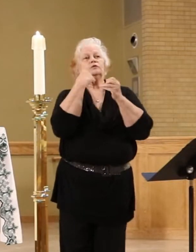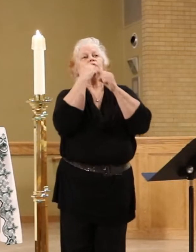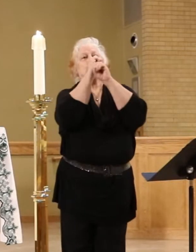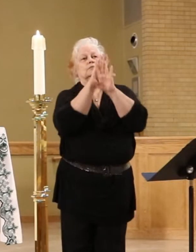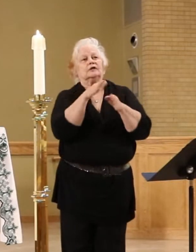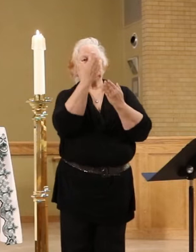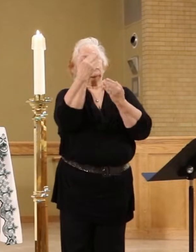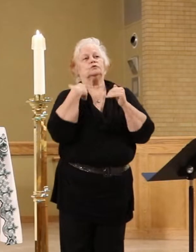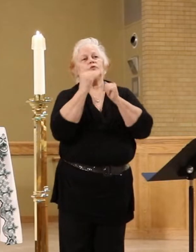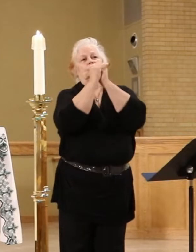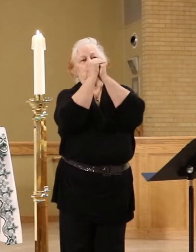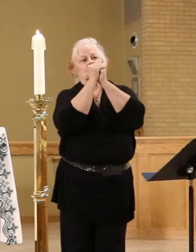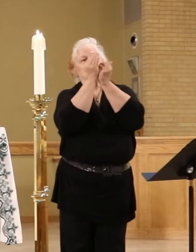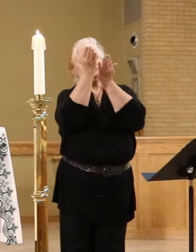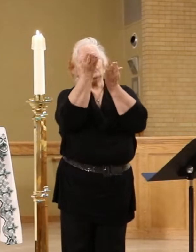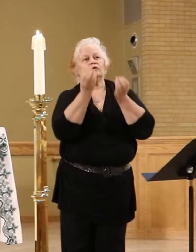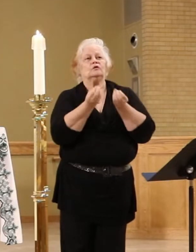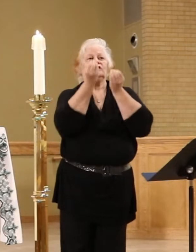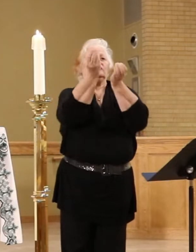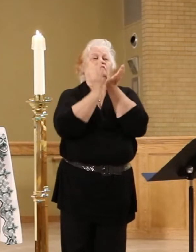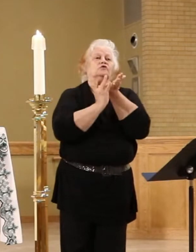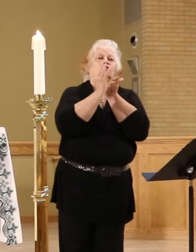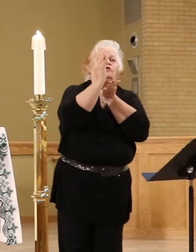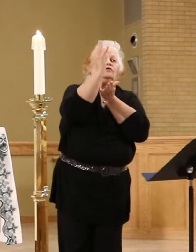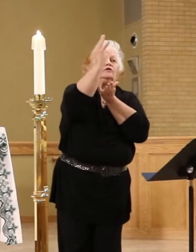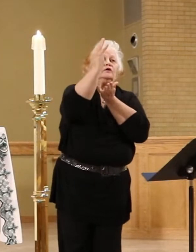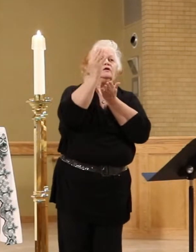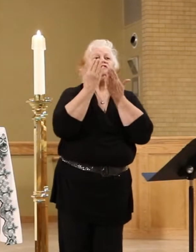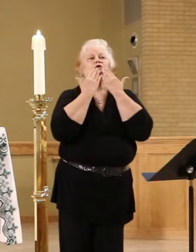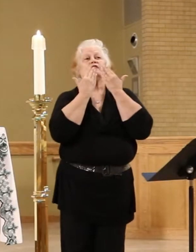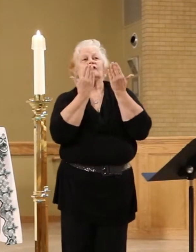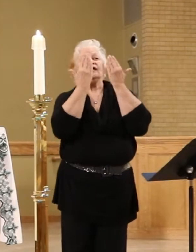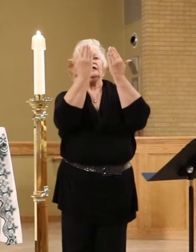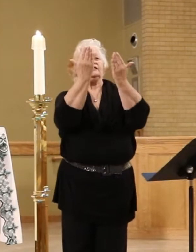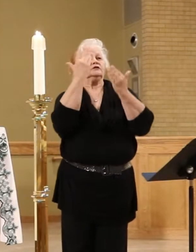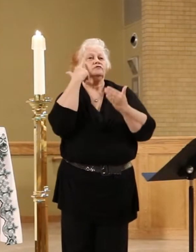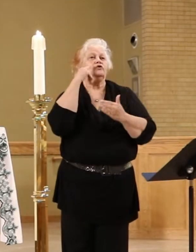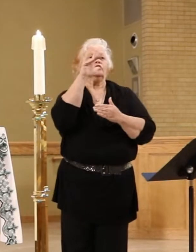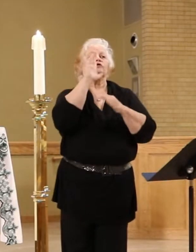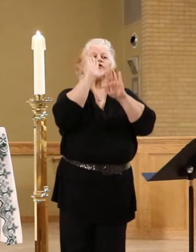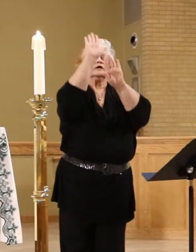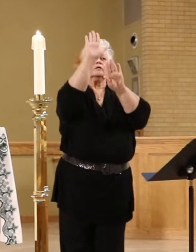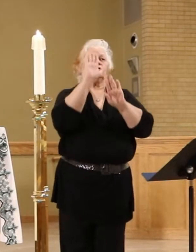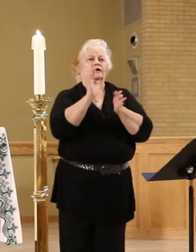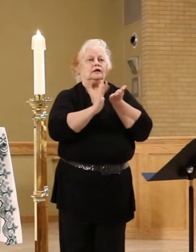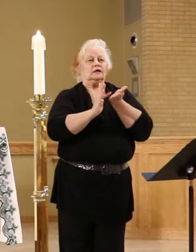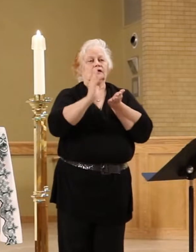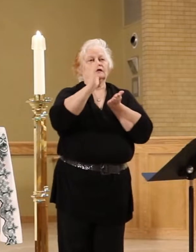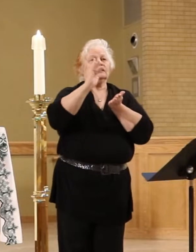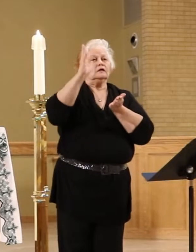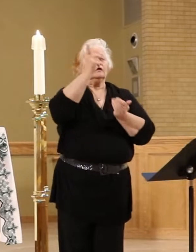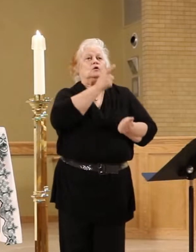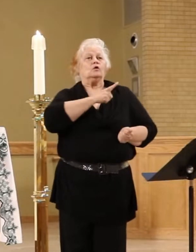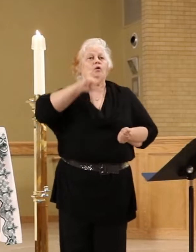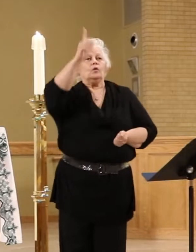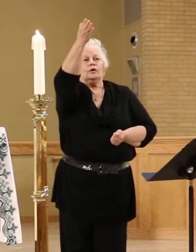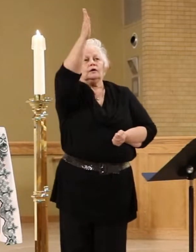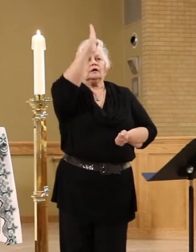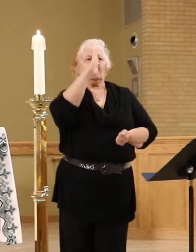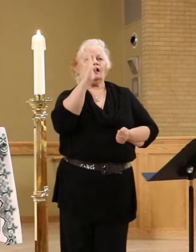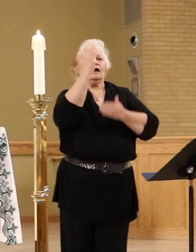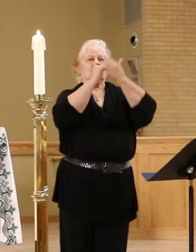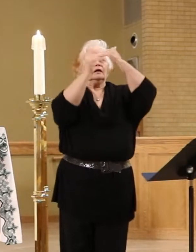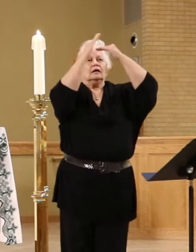you, we adore you, we glorify you, we give you thanks for your great glory. Lord